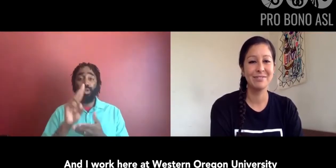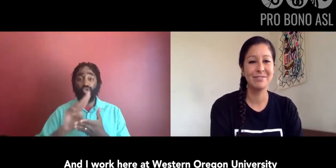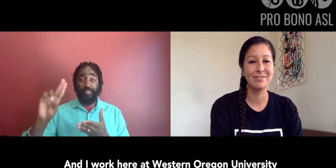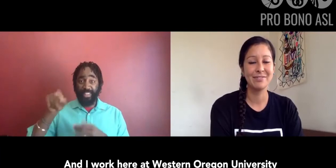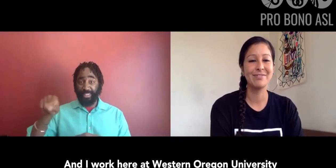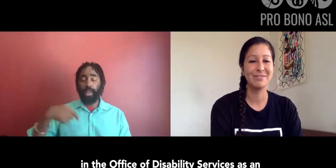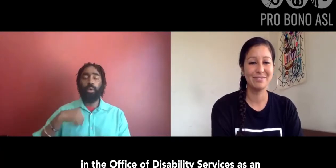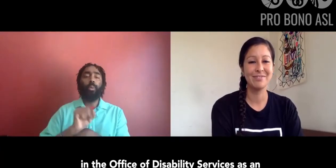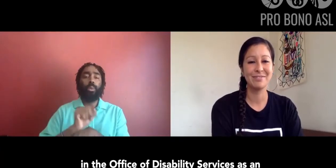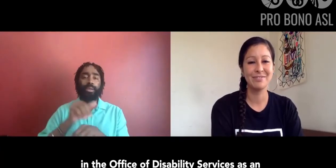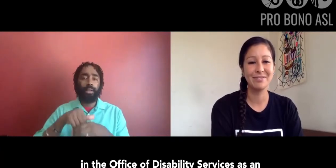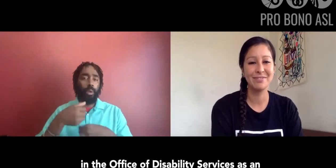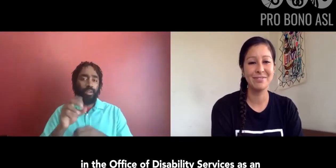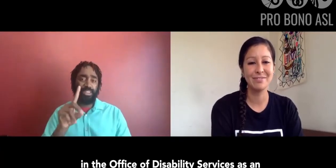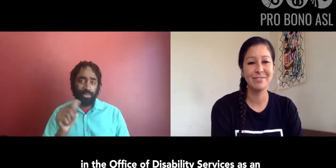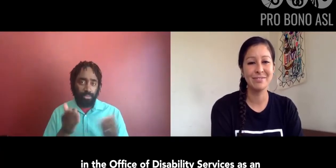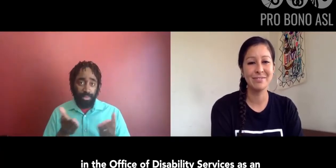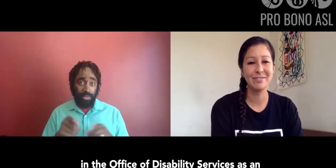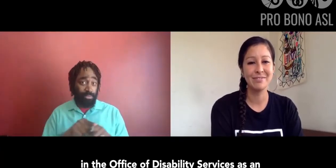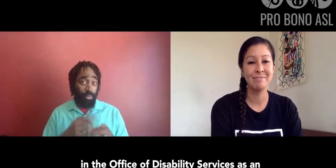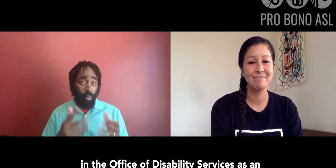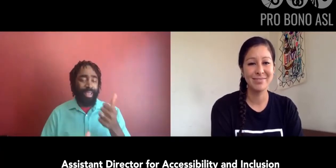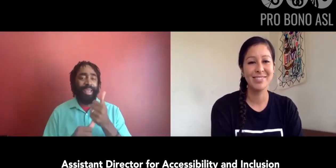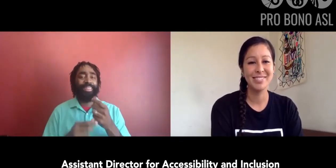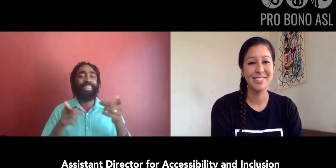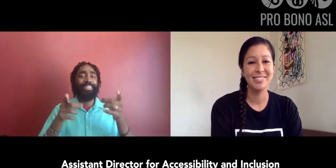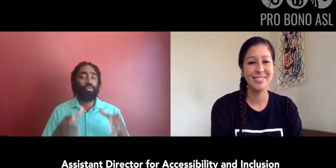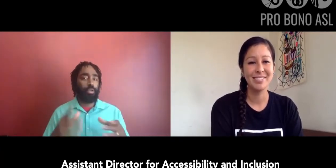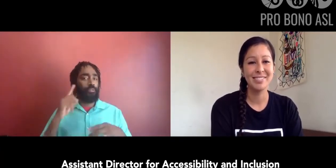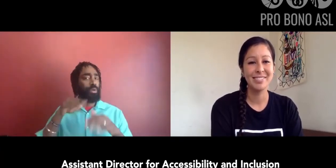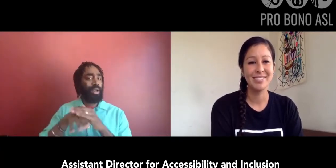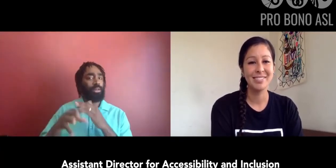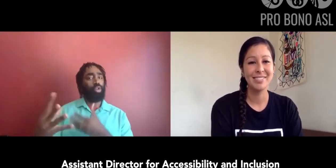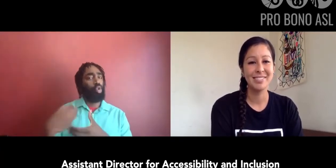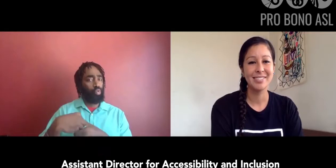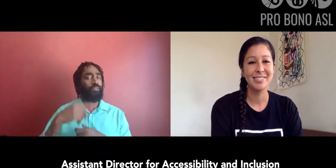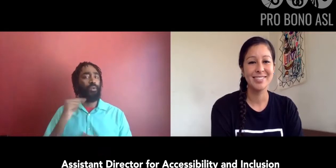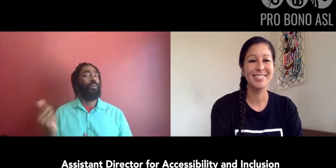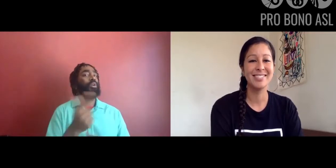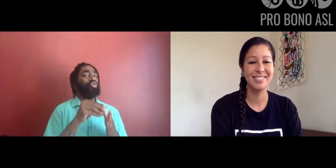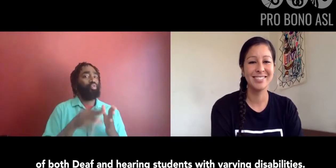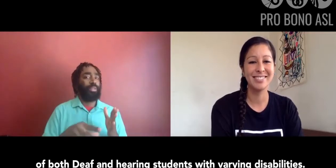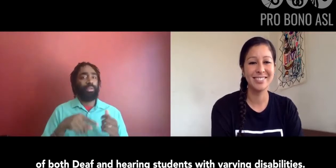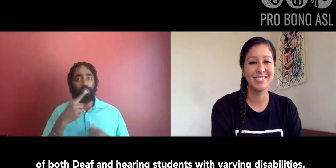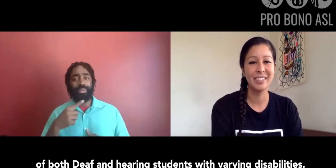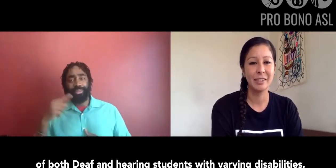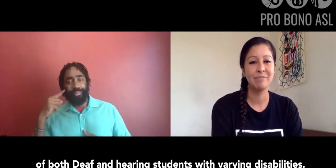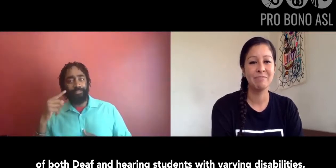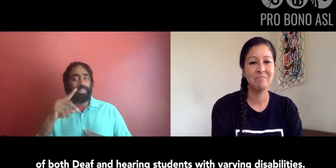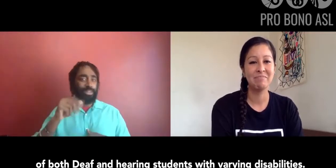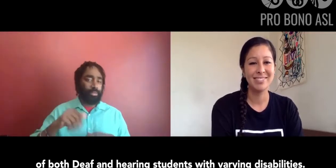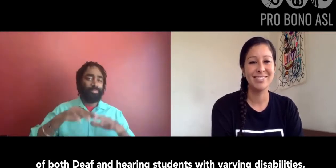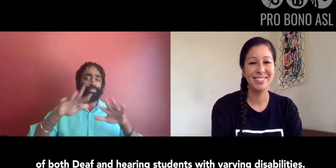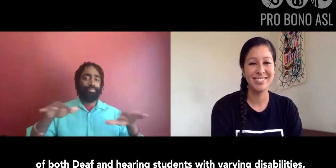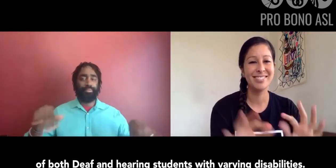Oregon University in the Office of Disability Services as an assistant director for accessibility and inclusion of both deaf and